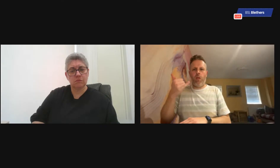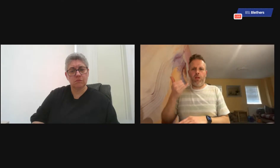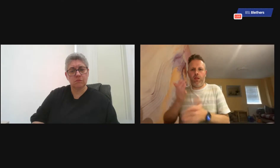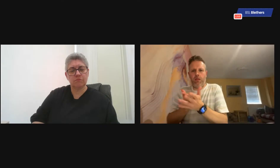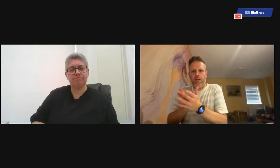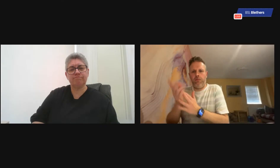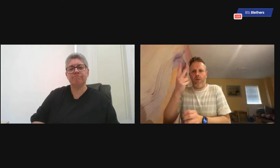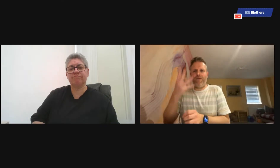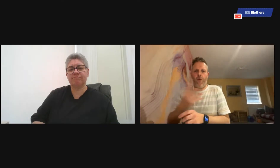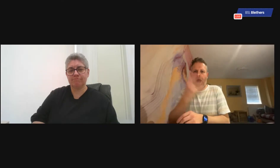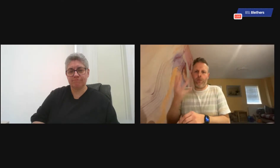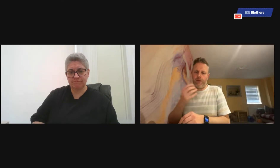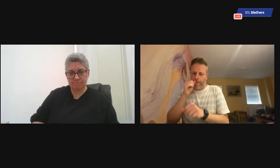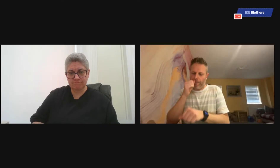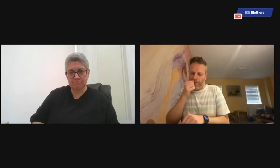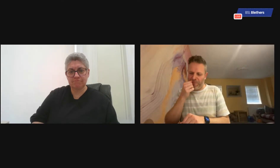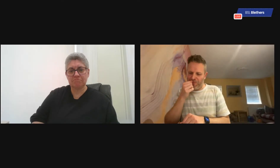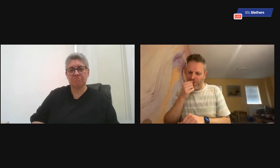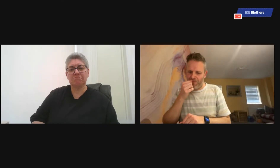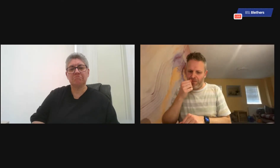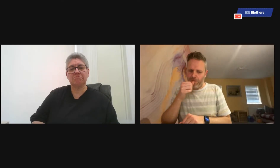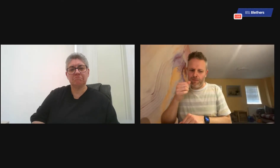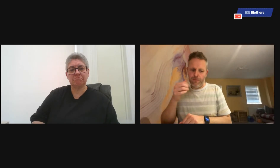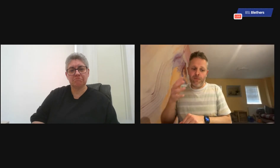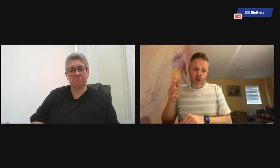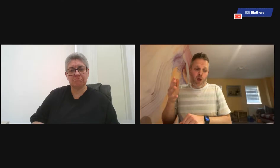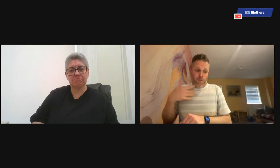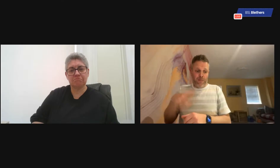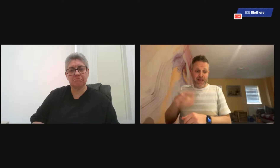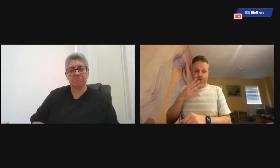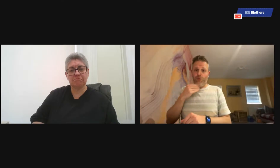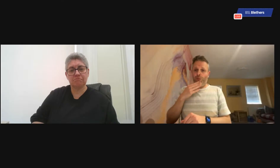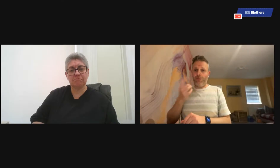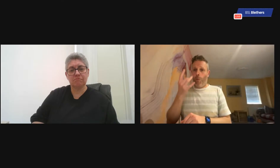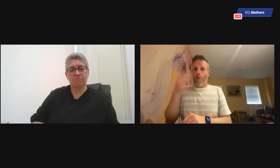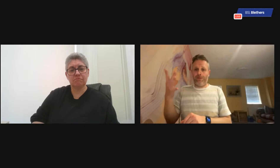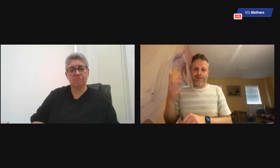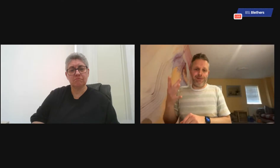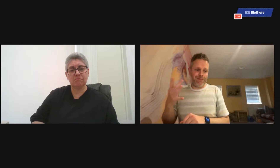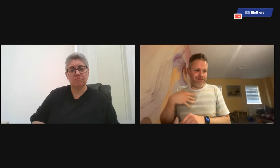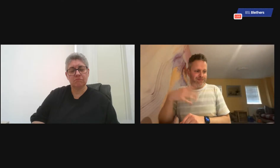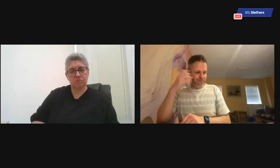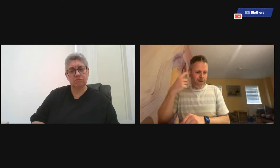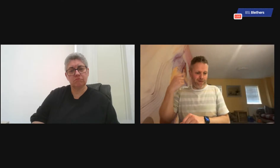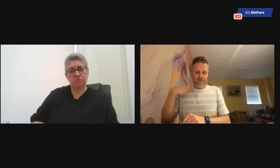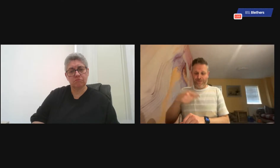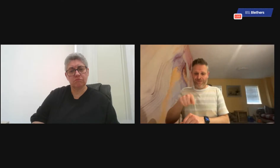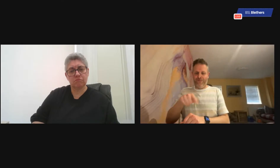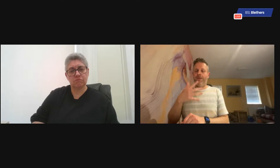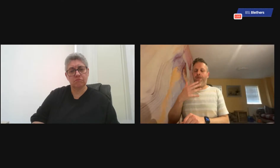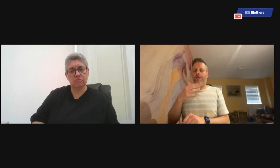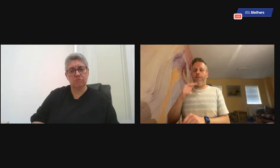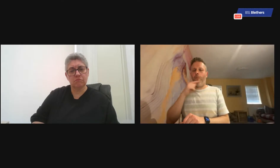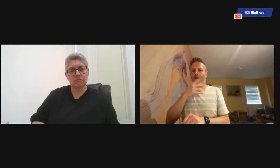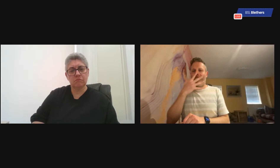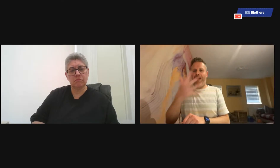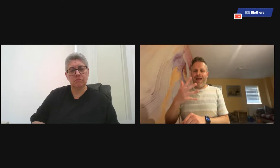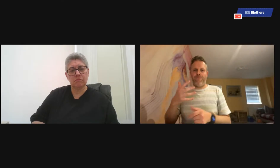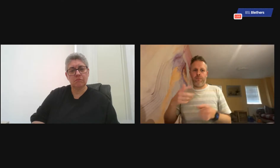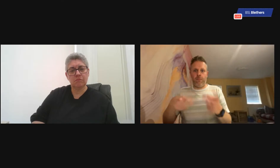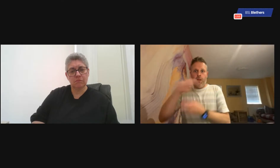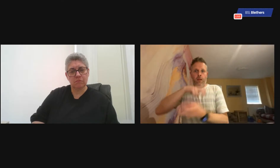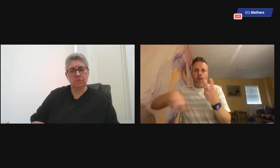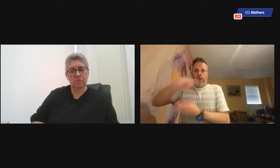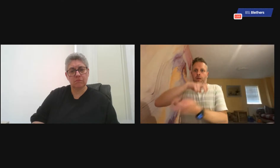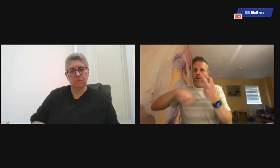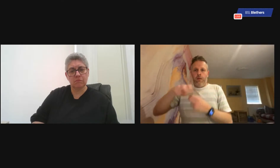workers, and they're always on call 24 hours a day. So, yeah, communication is easy. I remember